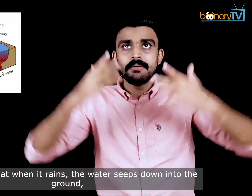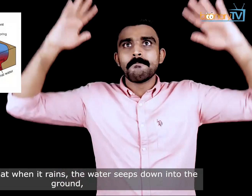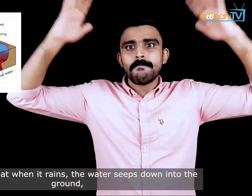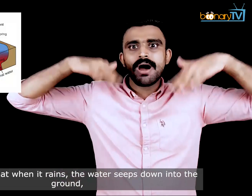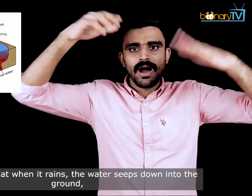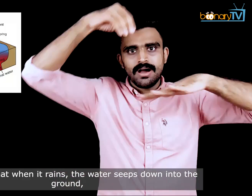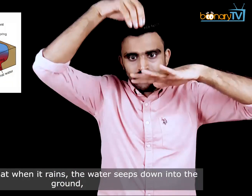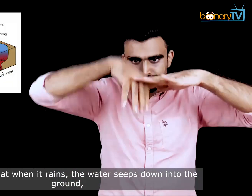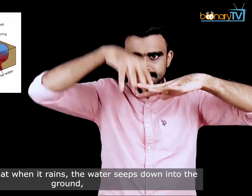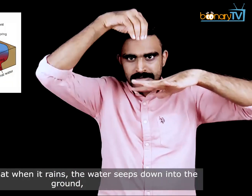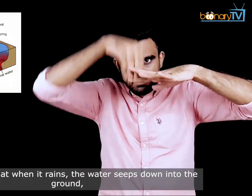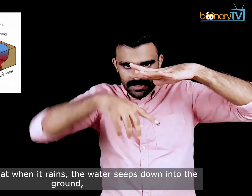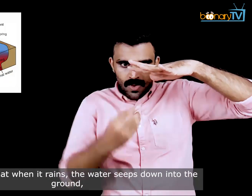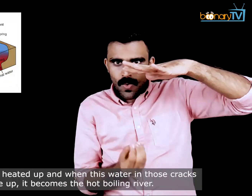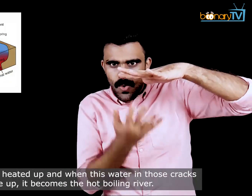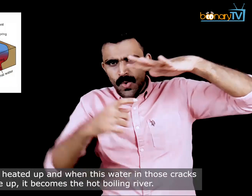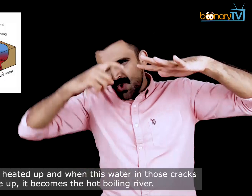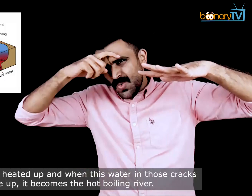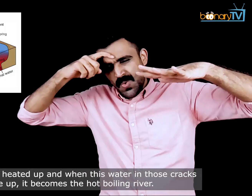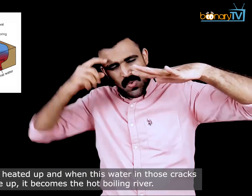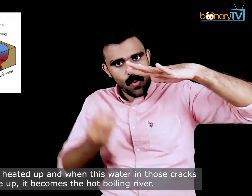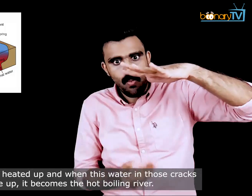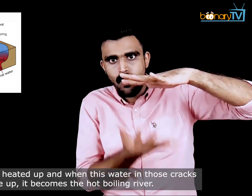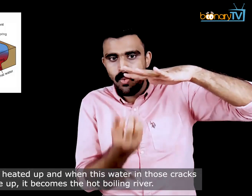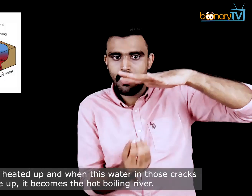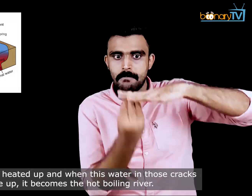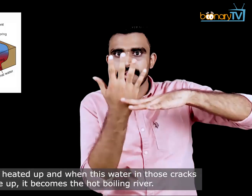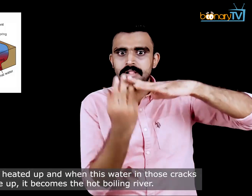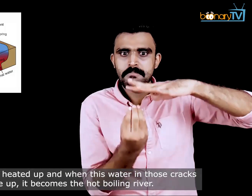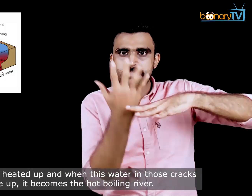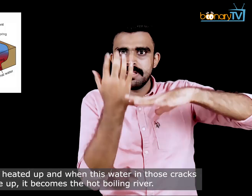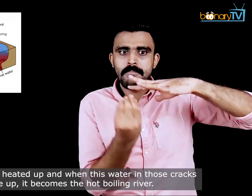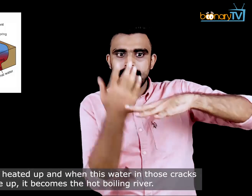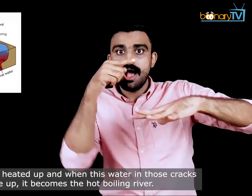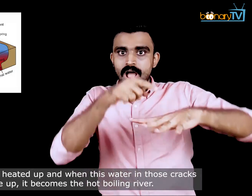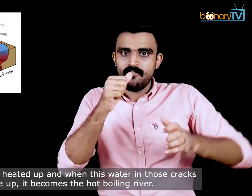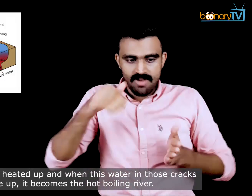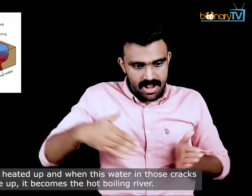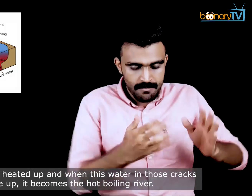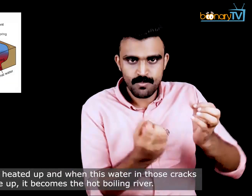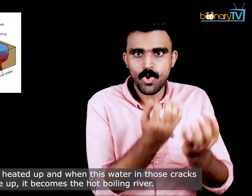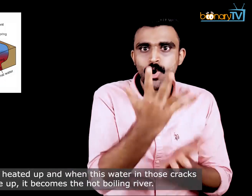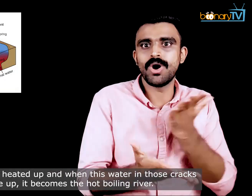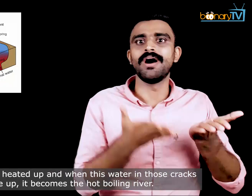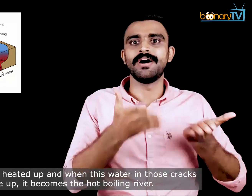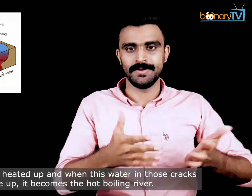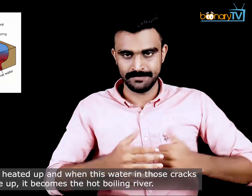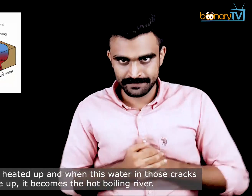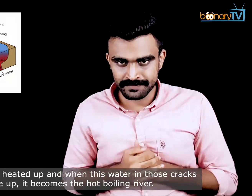water seeps down into the ground where it gets heated up. And when this water in those cracks come up, it becomes a hot boiling